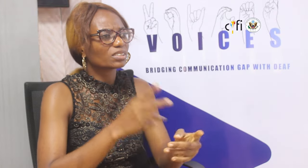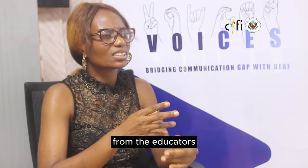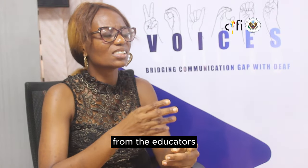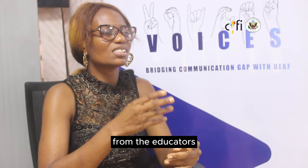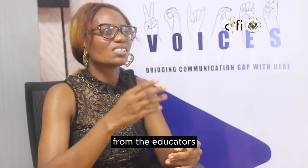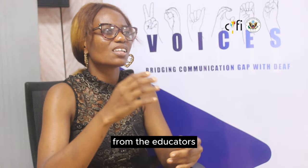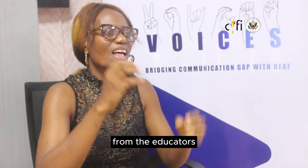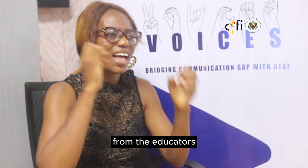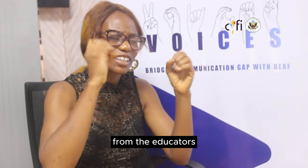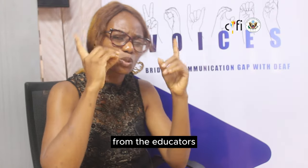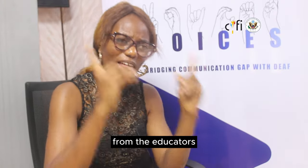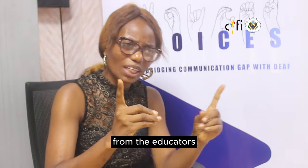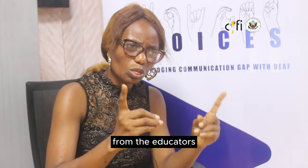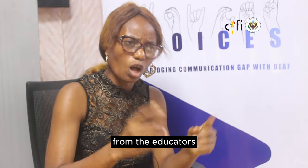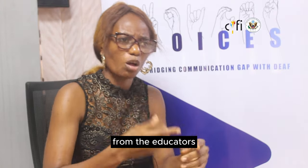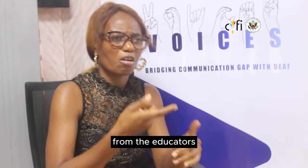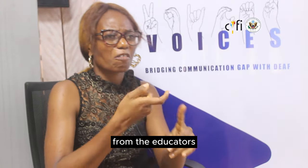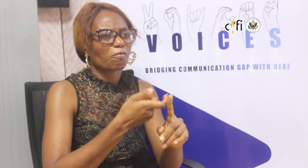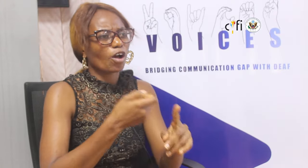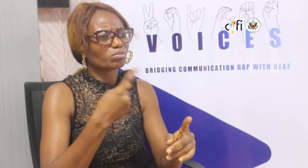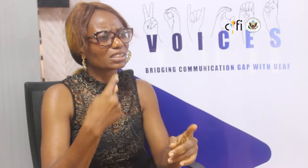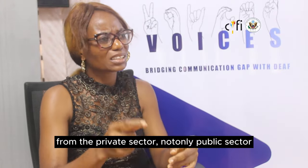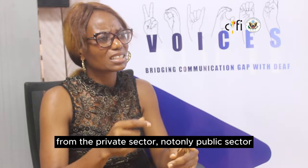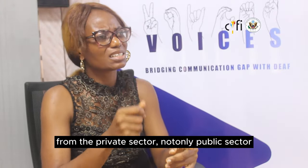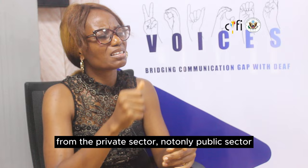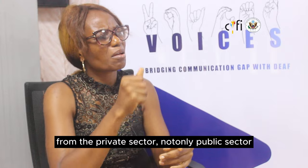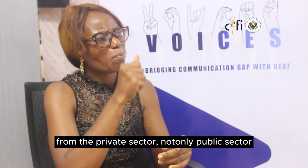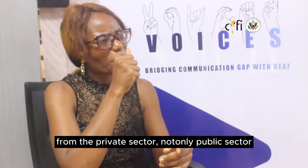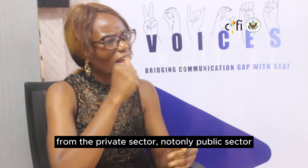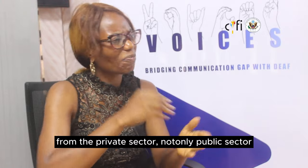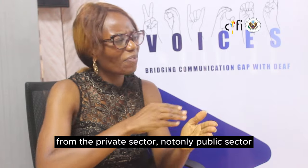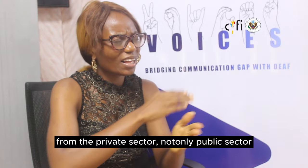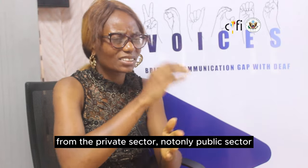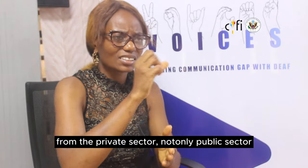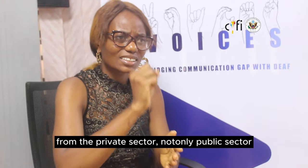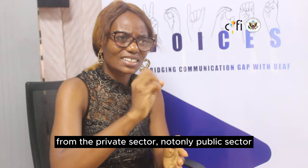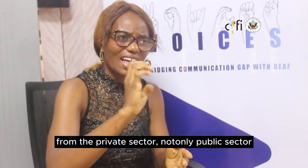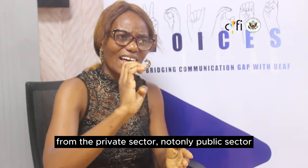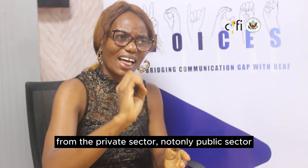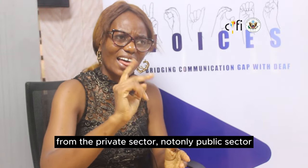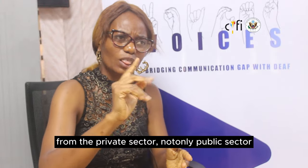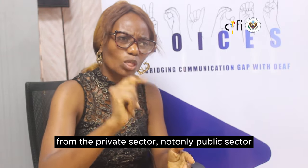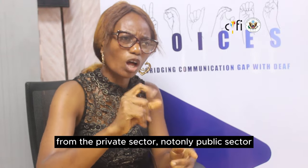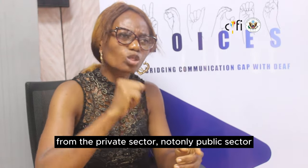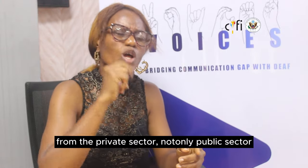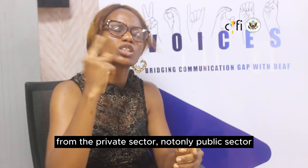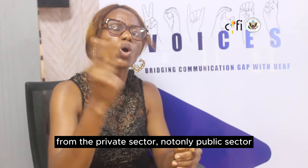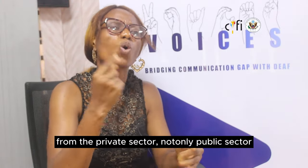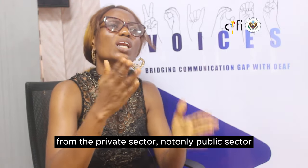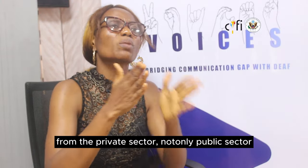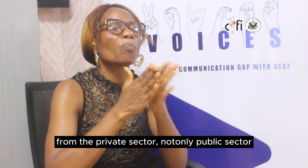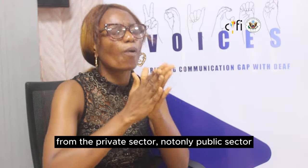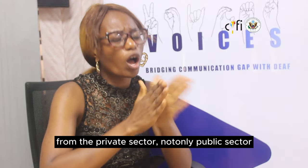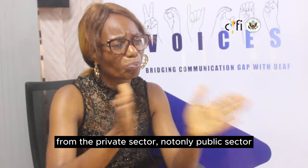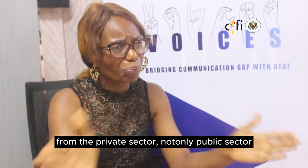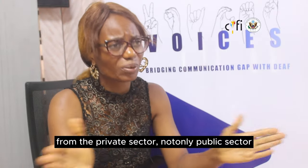the educator, from the blessed. That's only probably